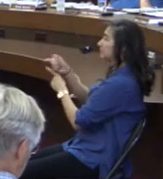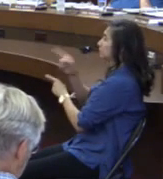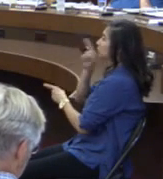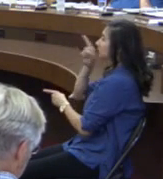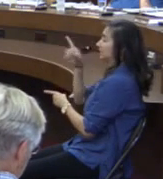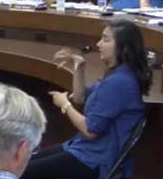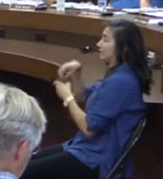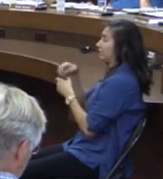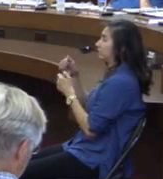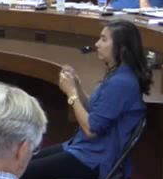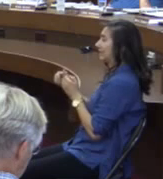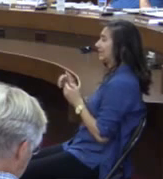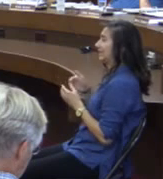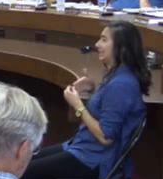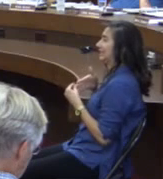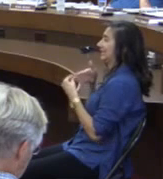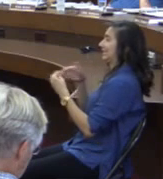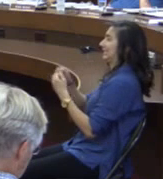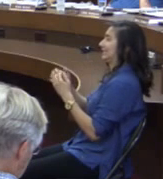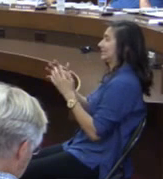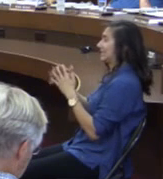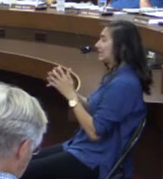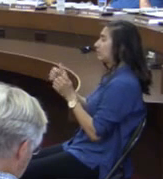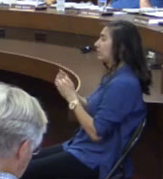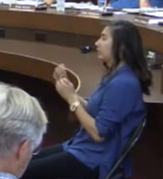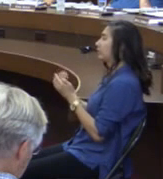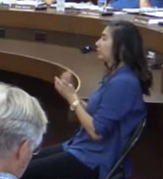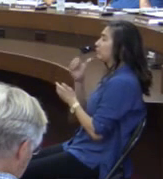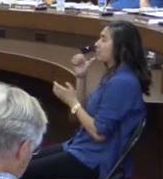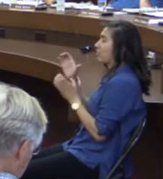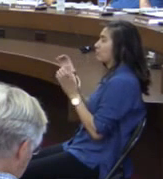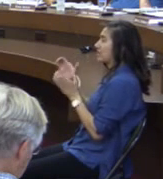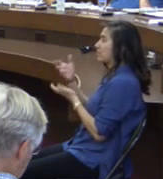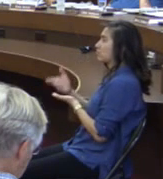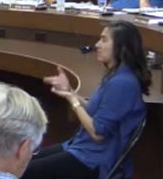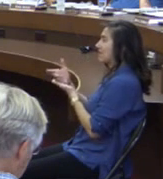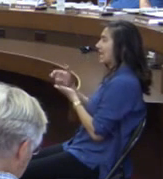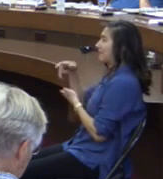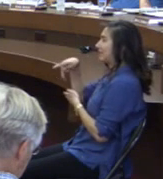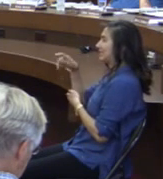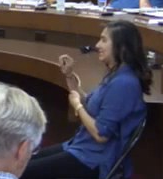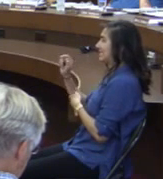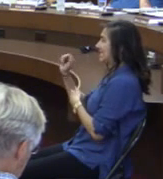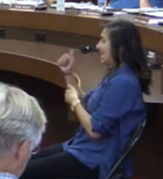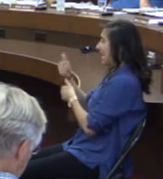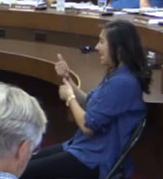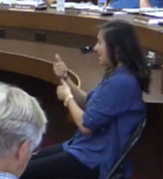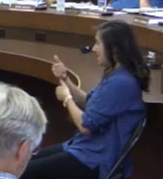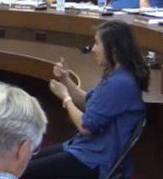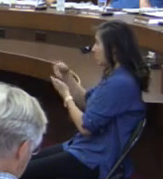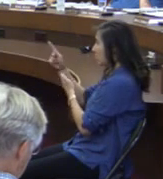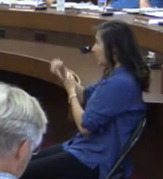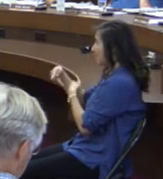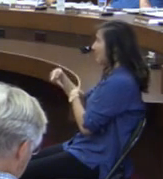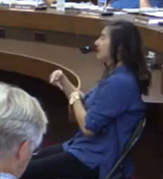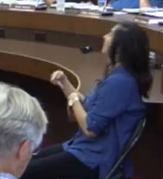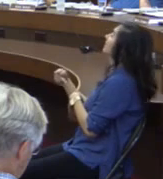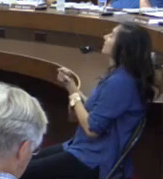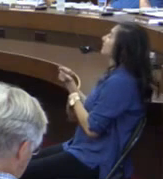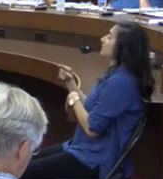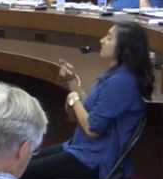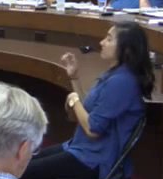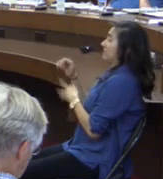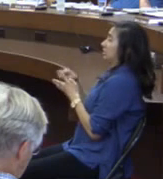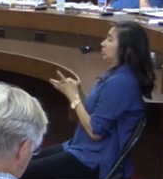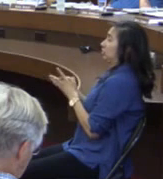the implementation of our new non-credit rehab PT aid program, which